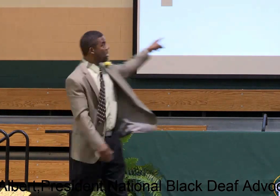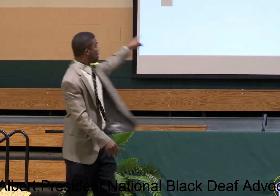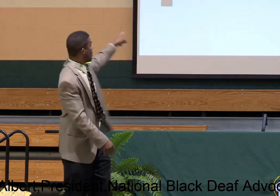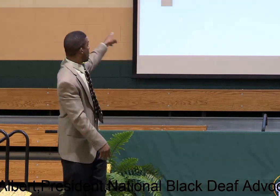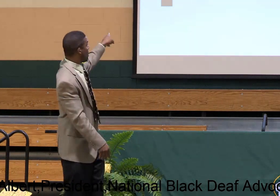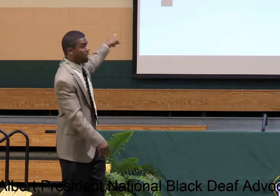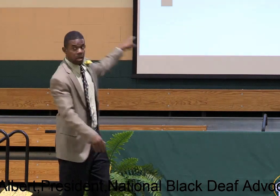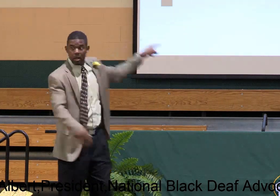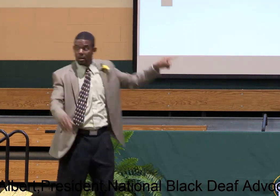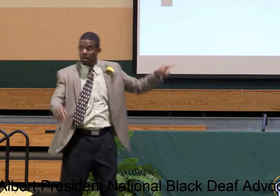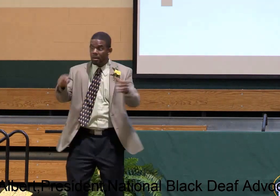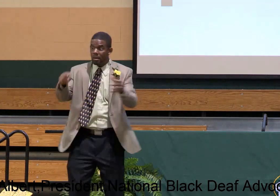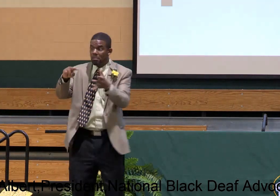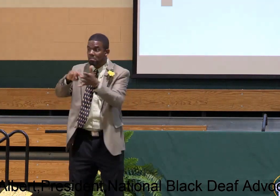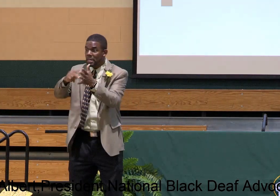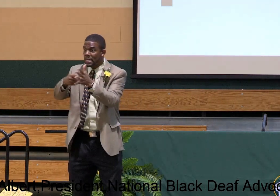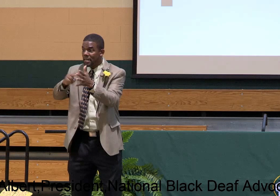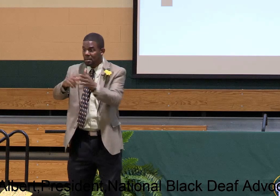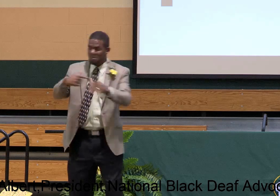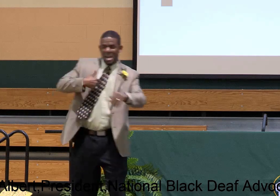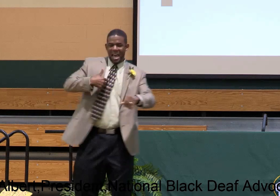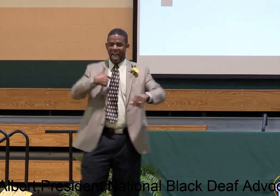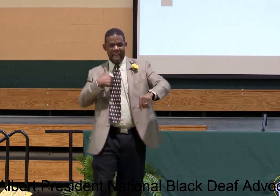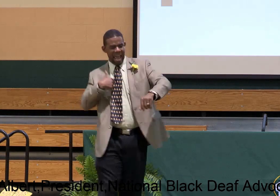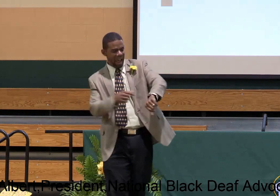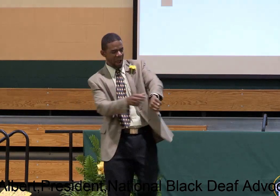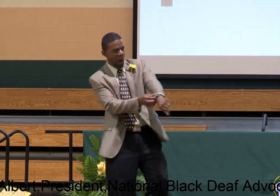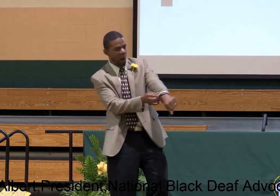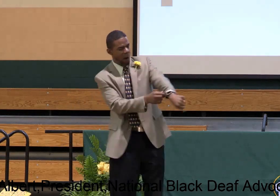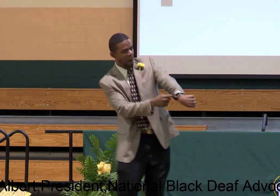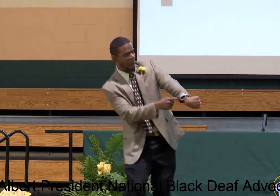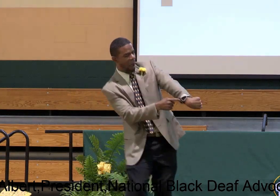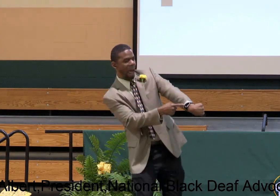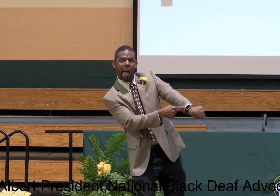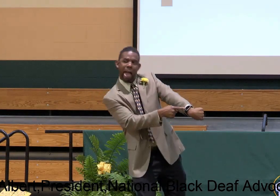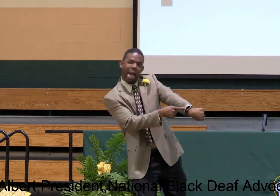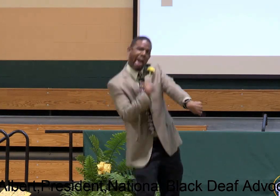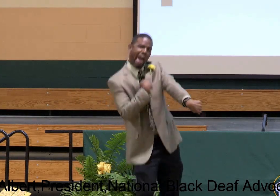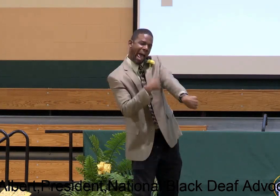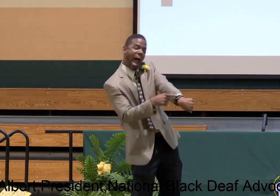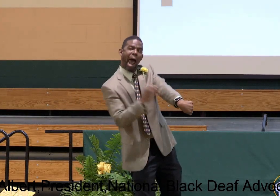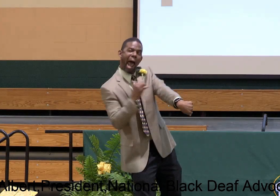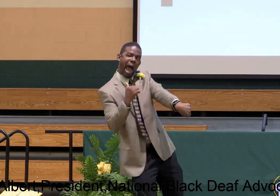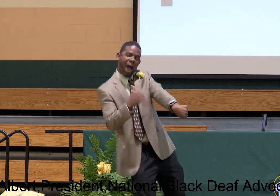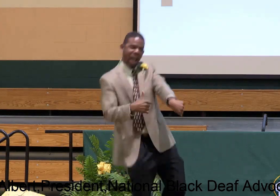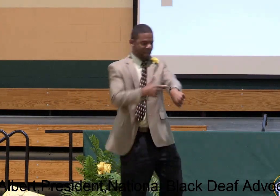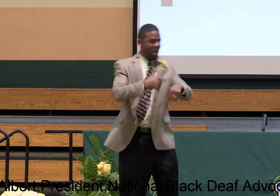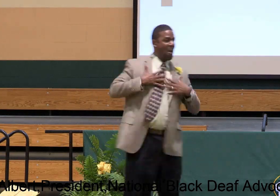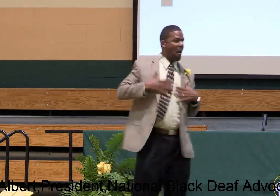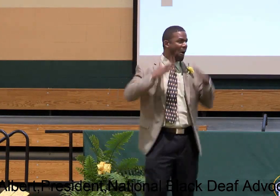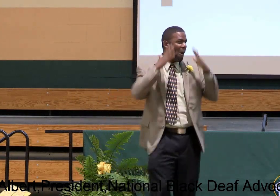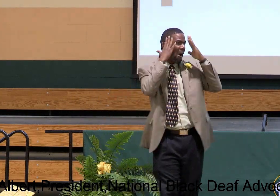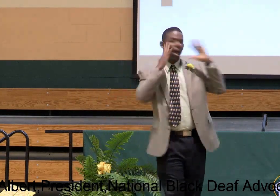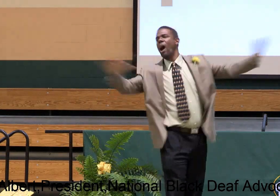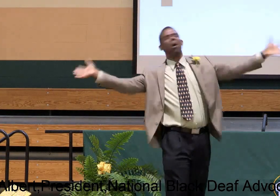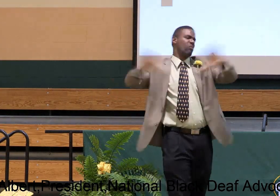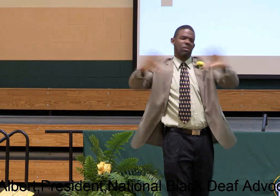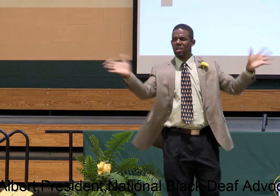look at this word right here. You know what this means? Oh, look at my watch. Look at my watch. You like my watch? You like my clothes?